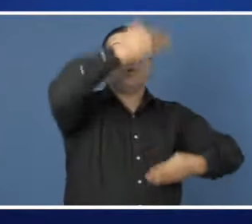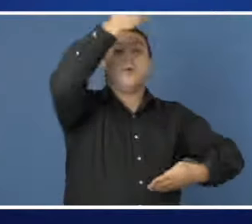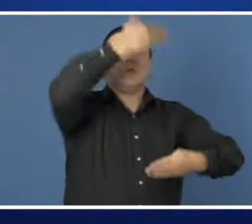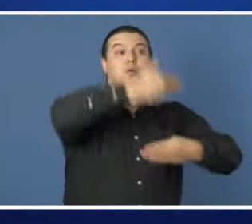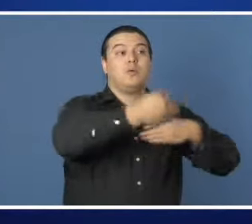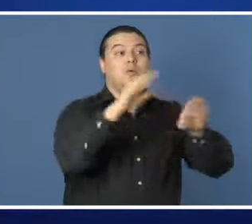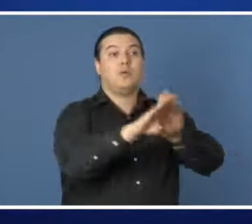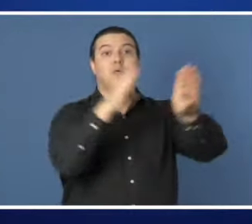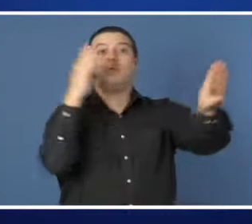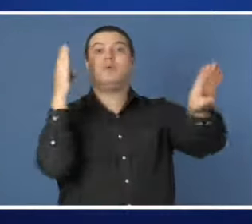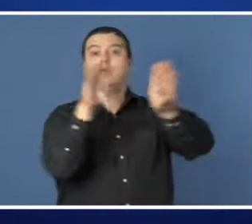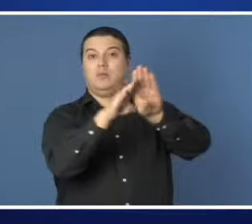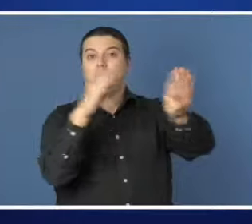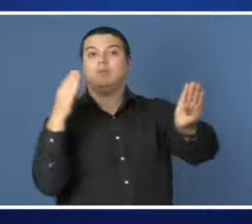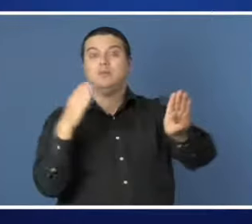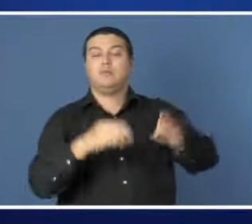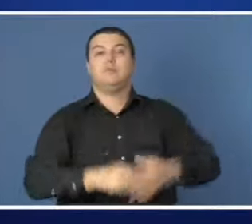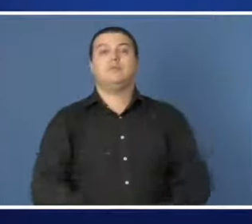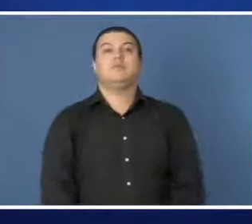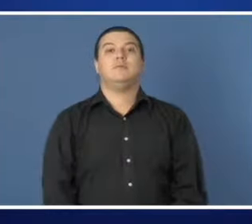Open doors and windows wide.